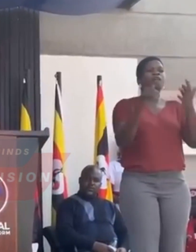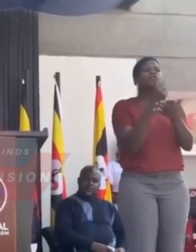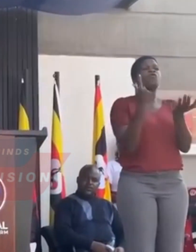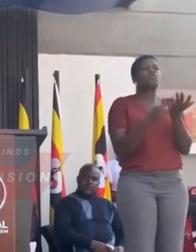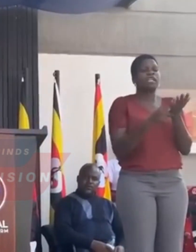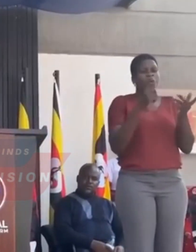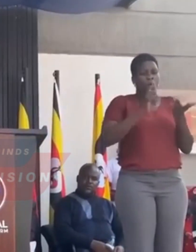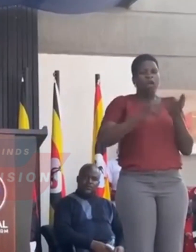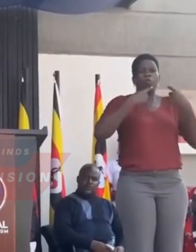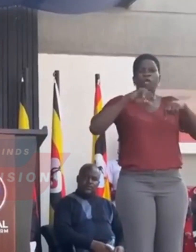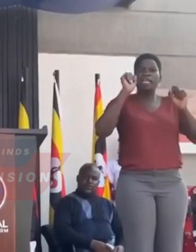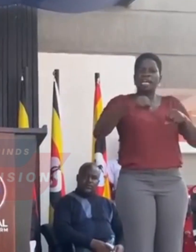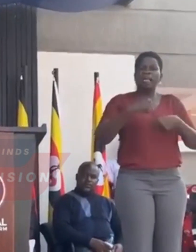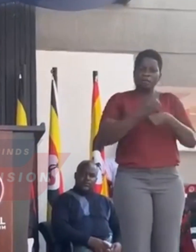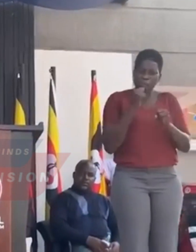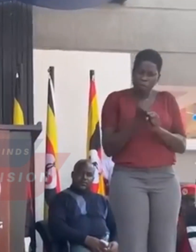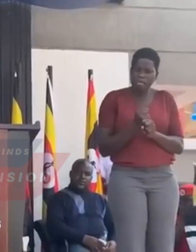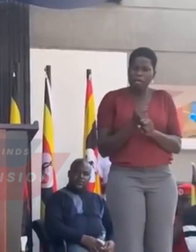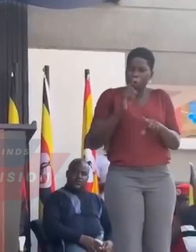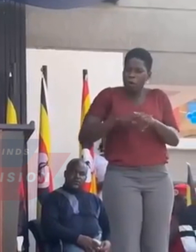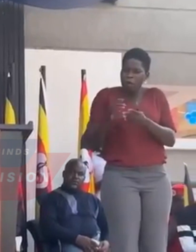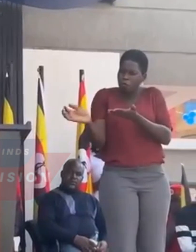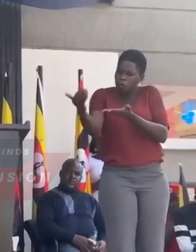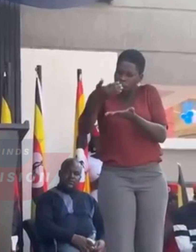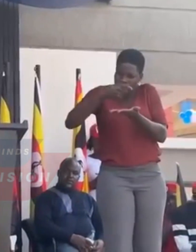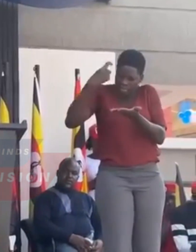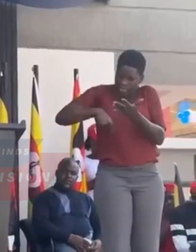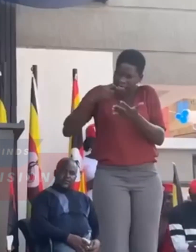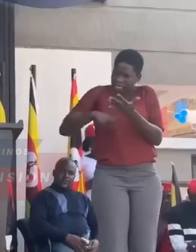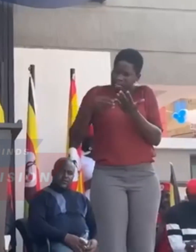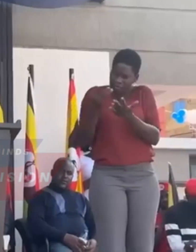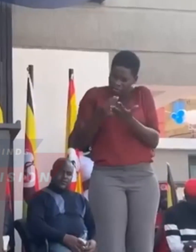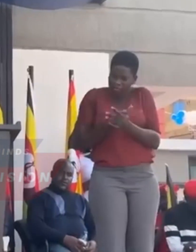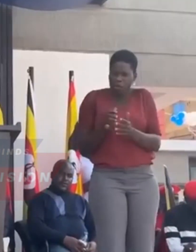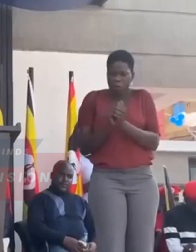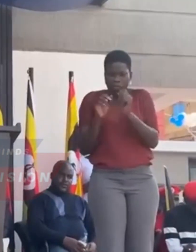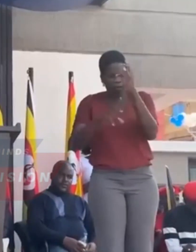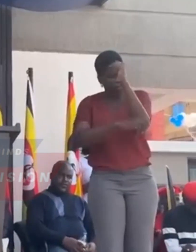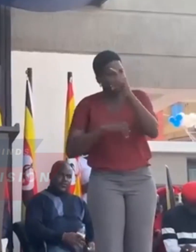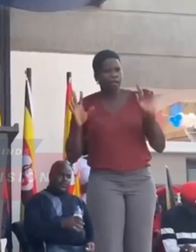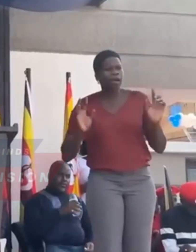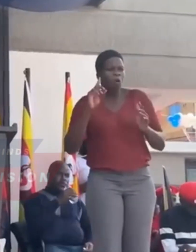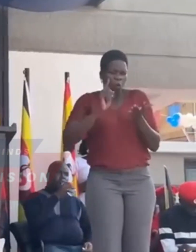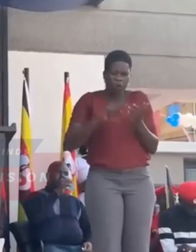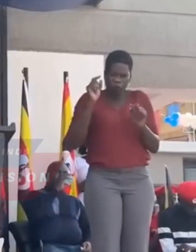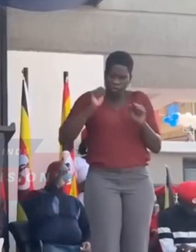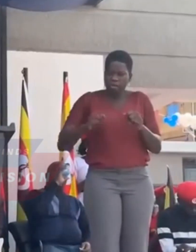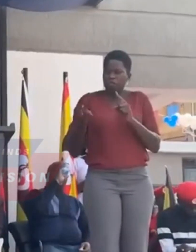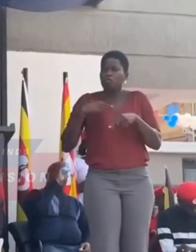Chiche tusobolo kola, ngatusolo za sende zomu omu solo, ngatezibibwa. What can we do with the taxpayers' money?